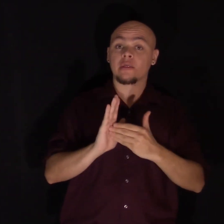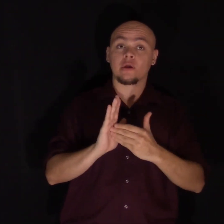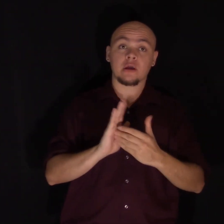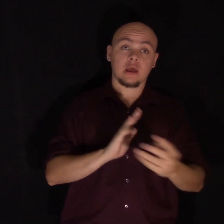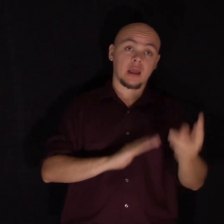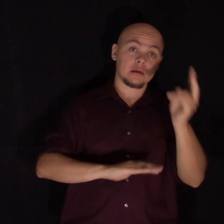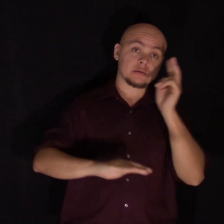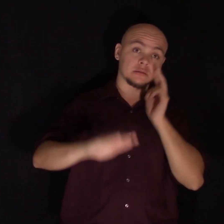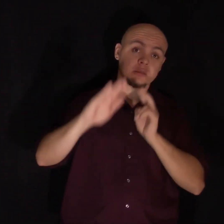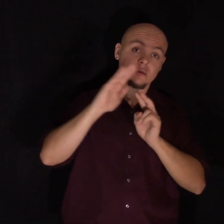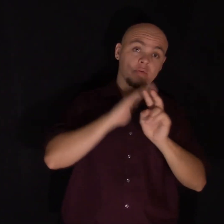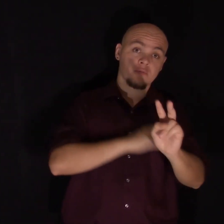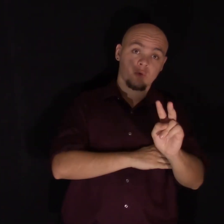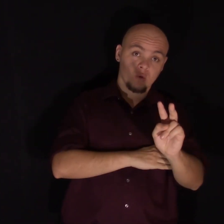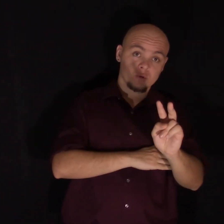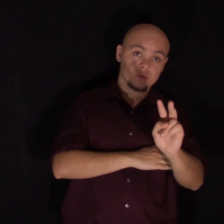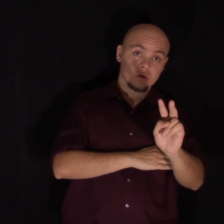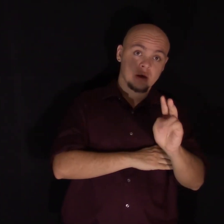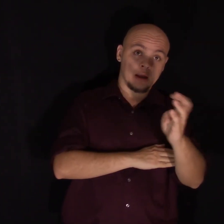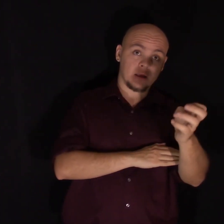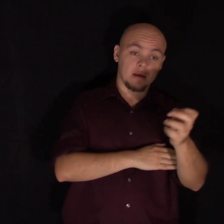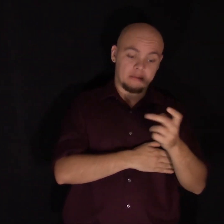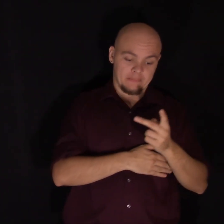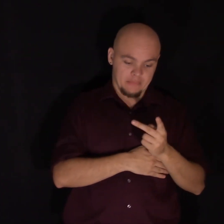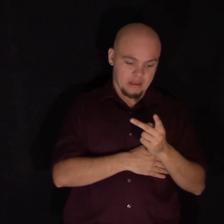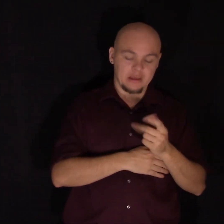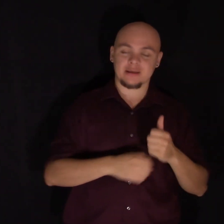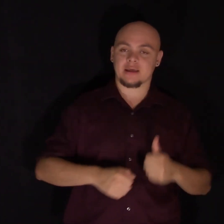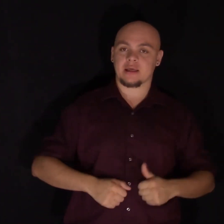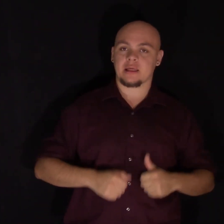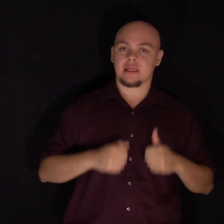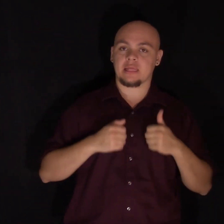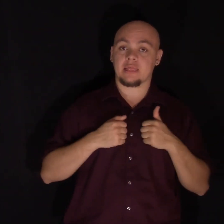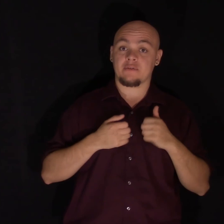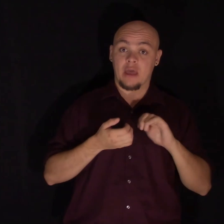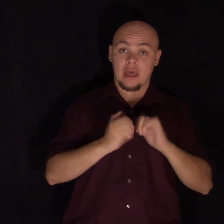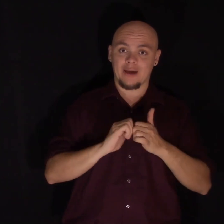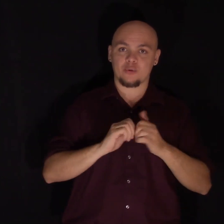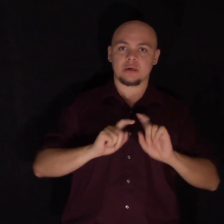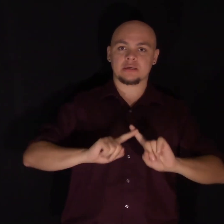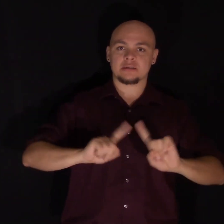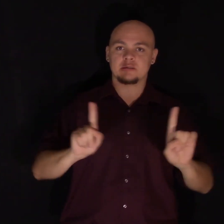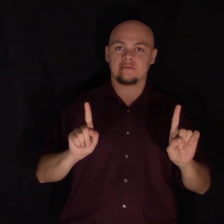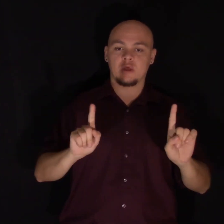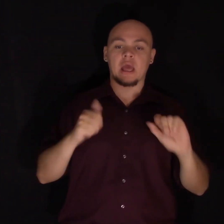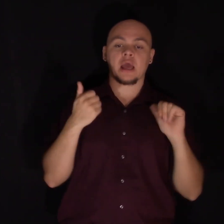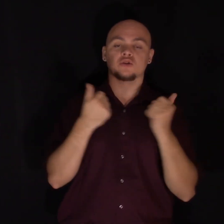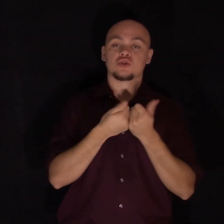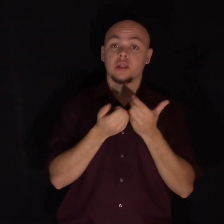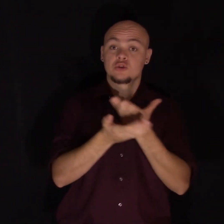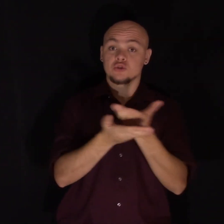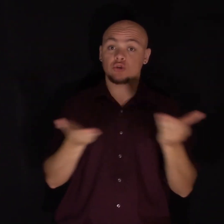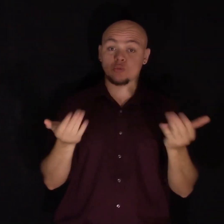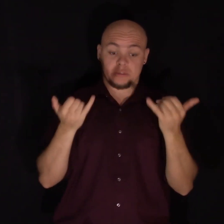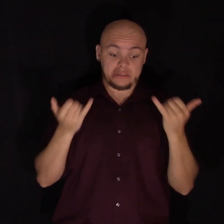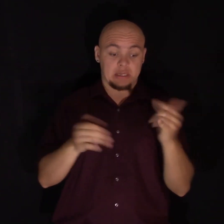future and come back and live differently. I challenge you guys that are flying